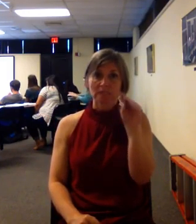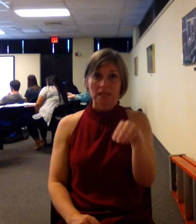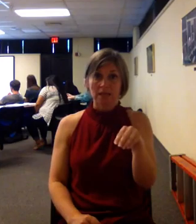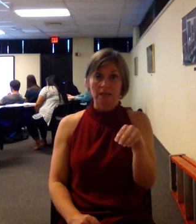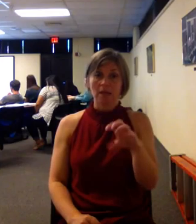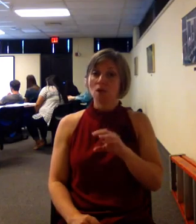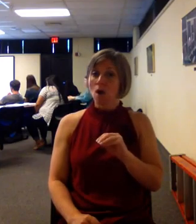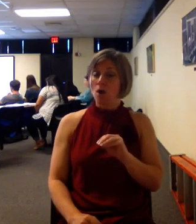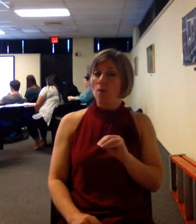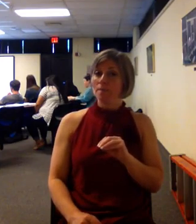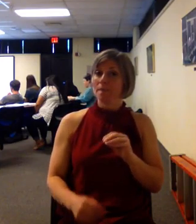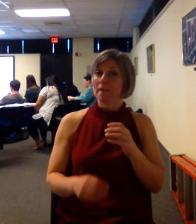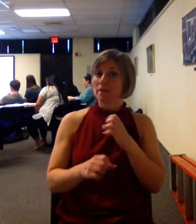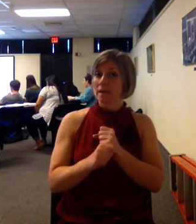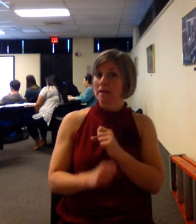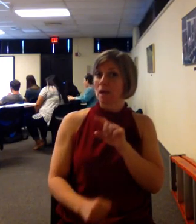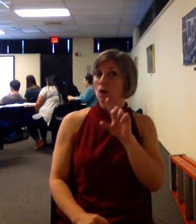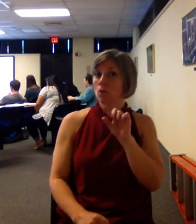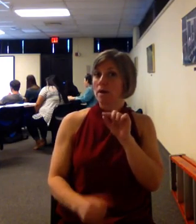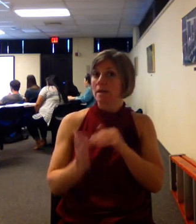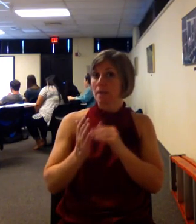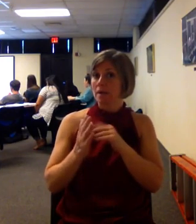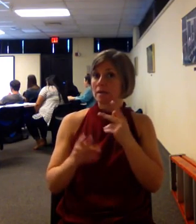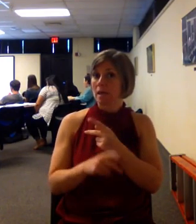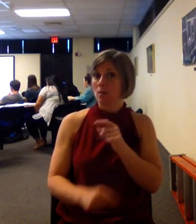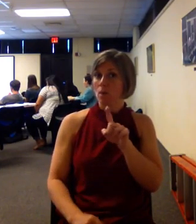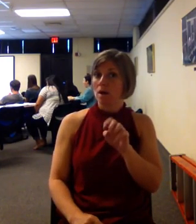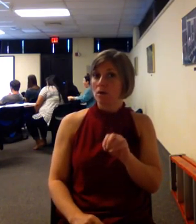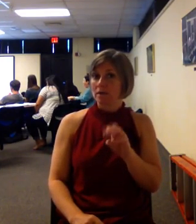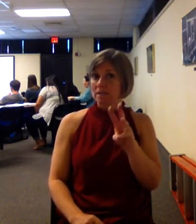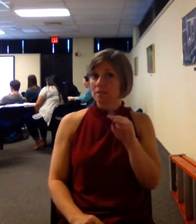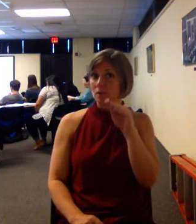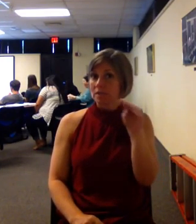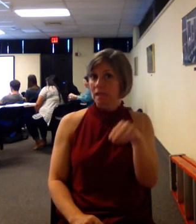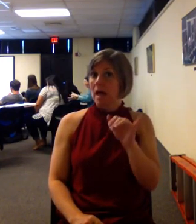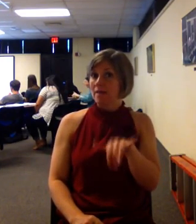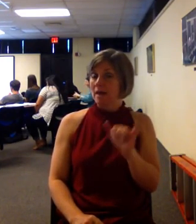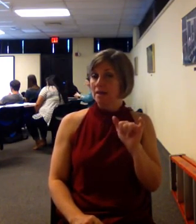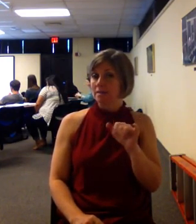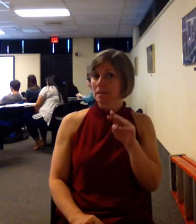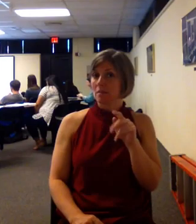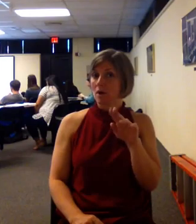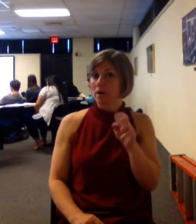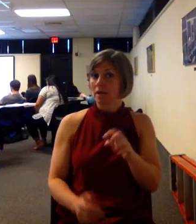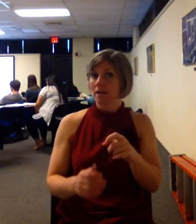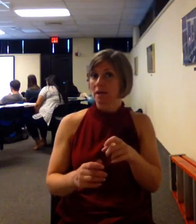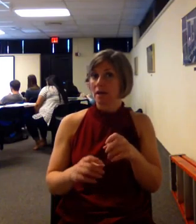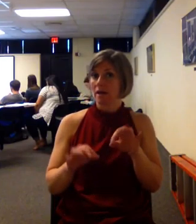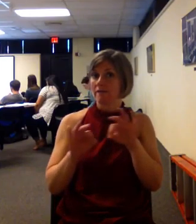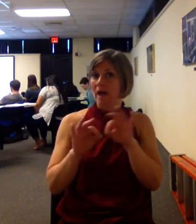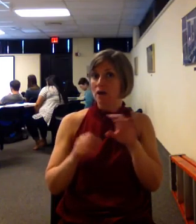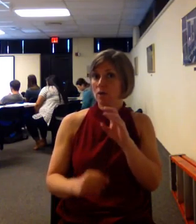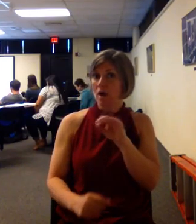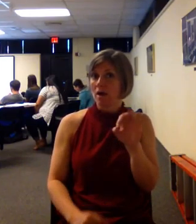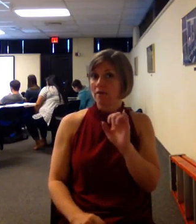So you take the 20 million times 106%, and that's going to be the market value of your debt. So that's how you come up with the